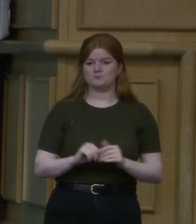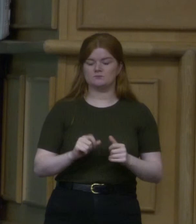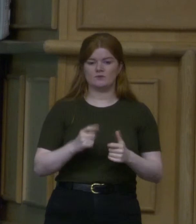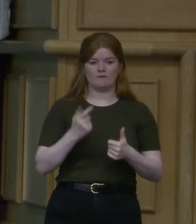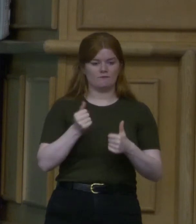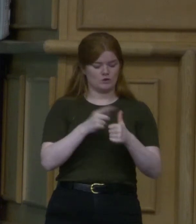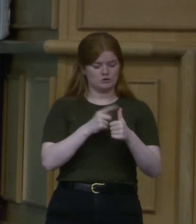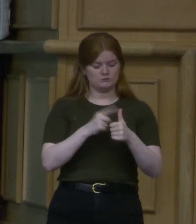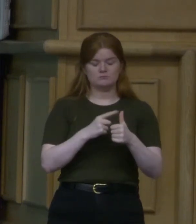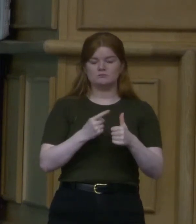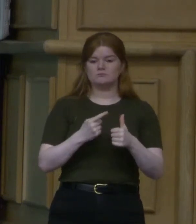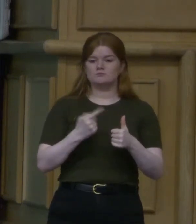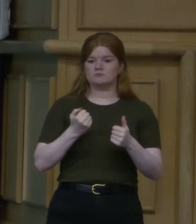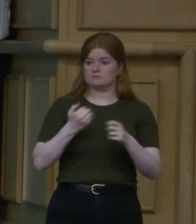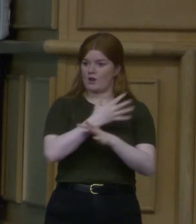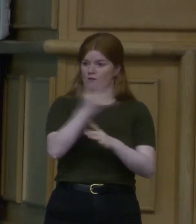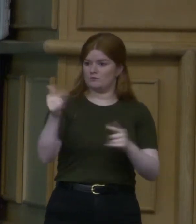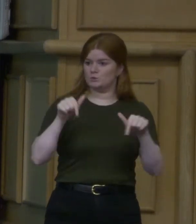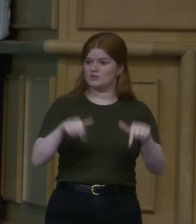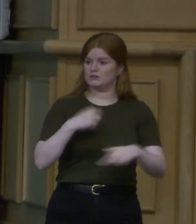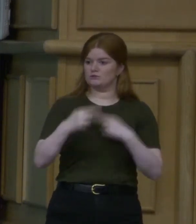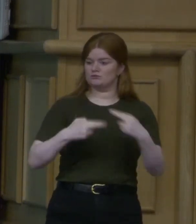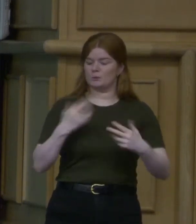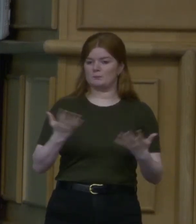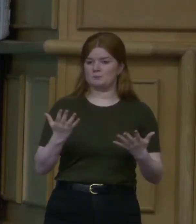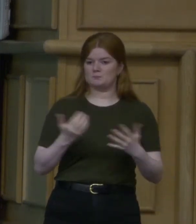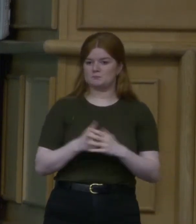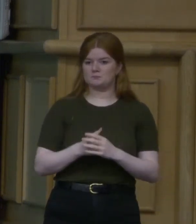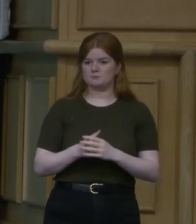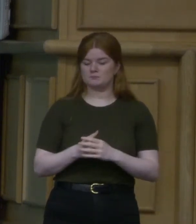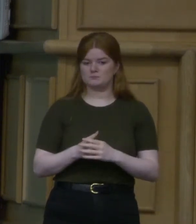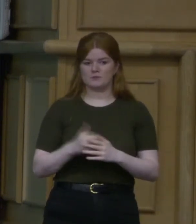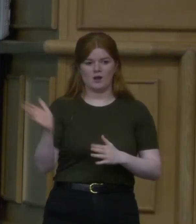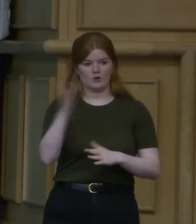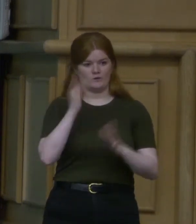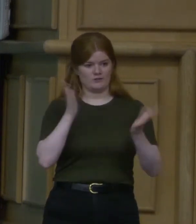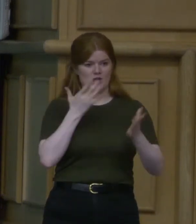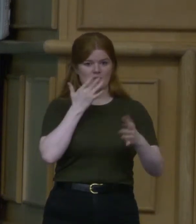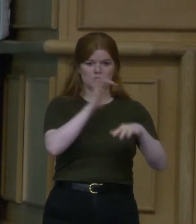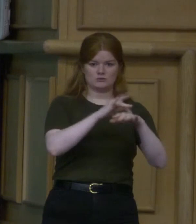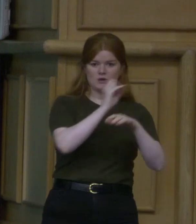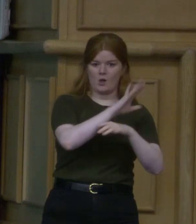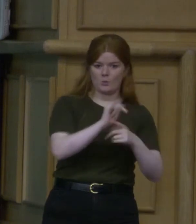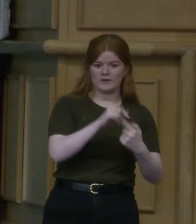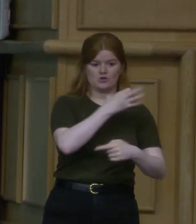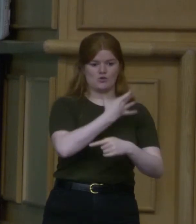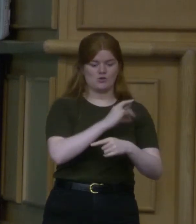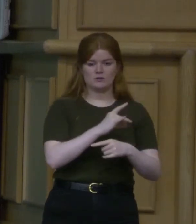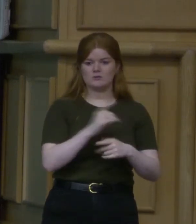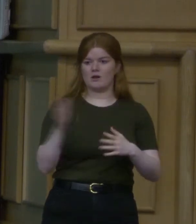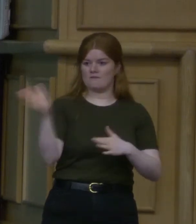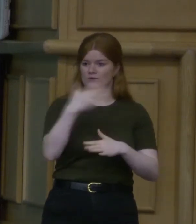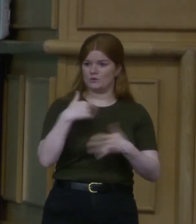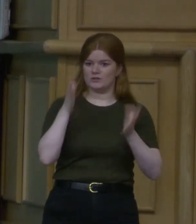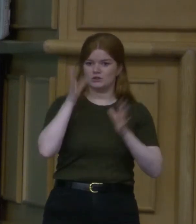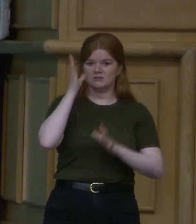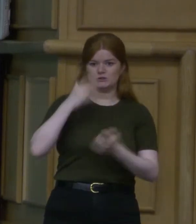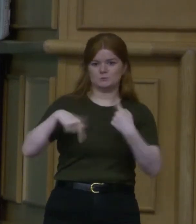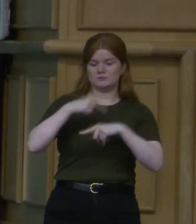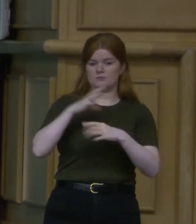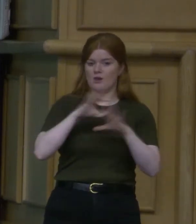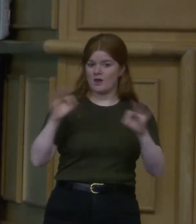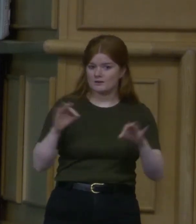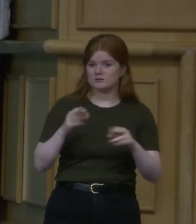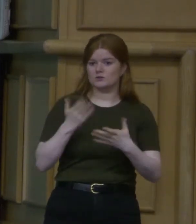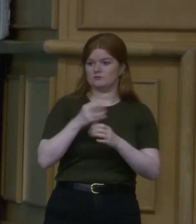First, all of you here in this room, all of you who are in Galway or in Cork, all of you who have listened